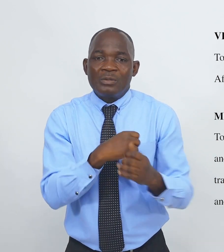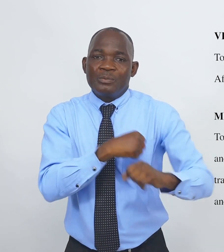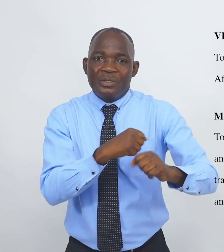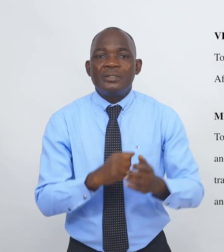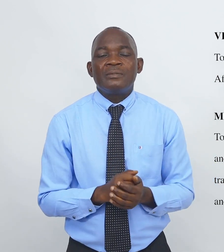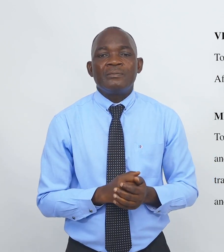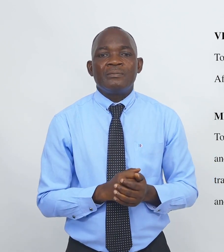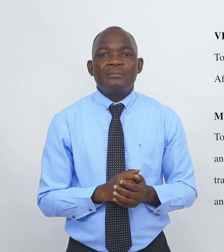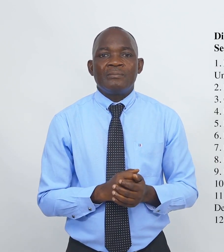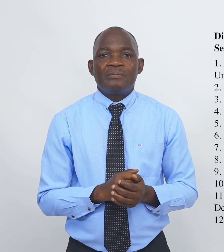protected.